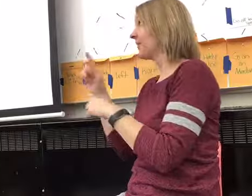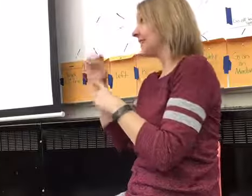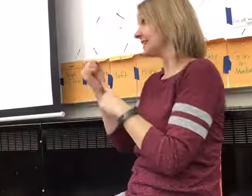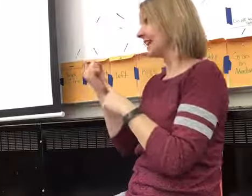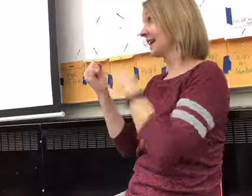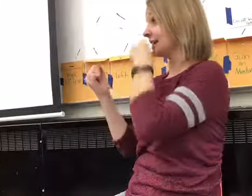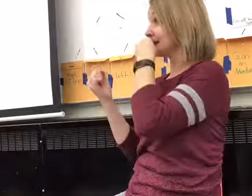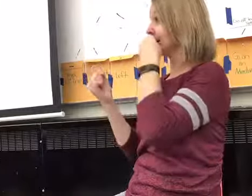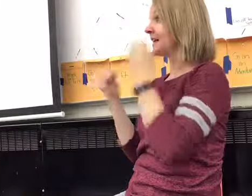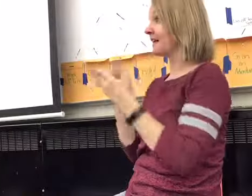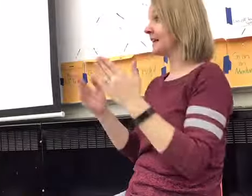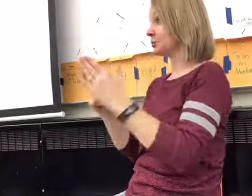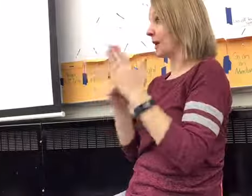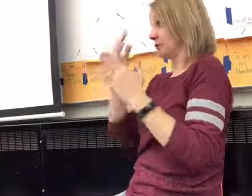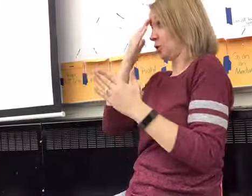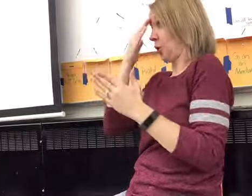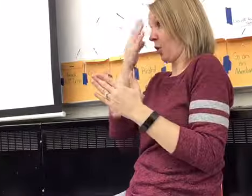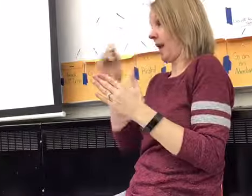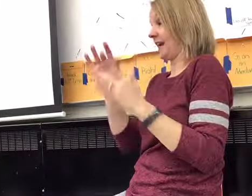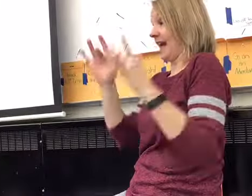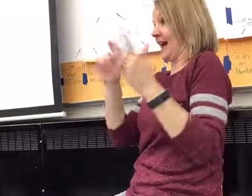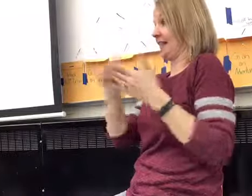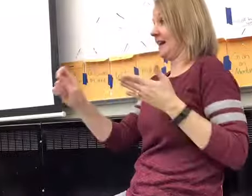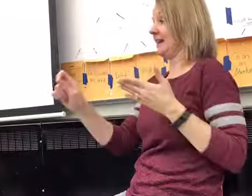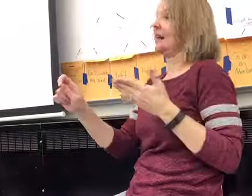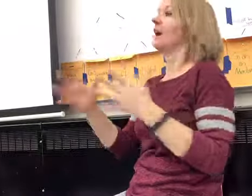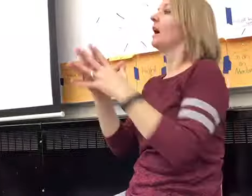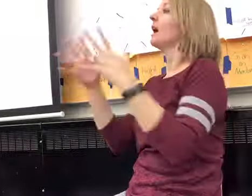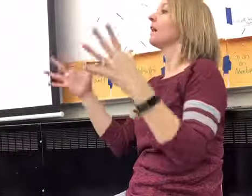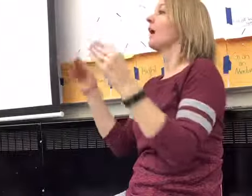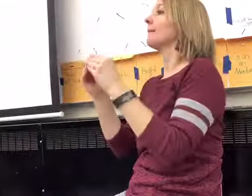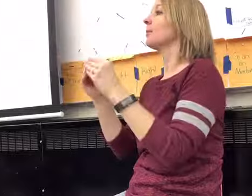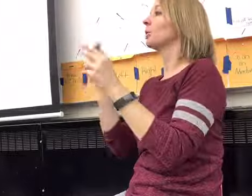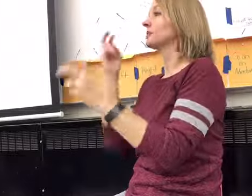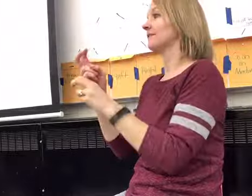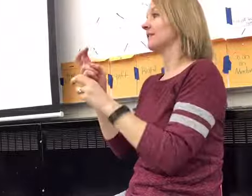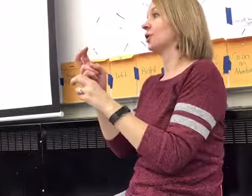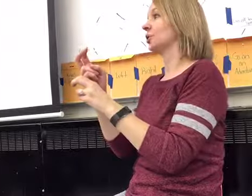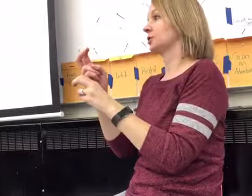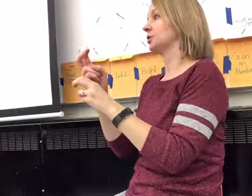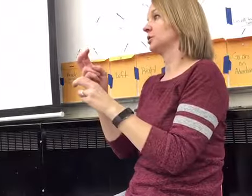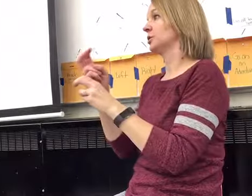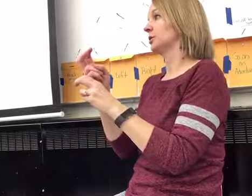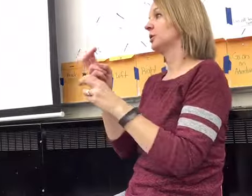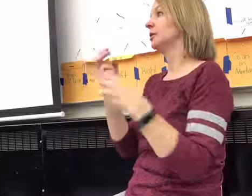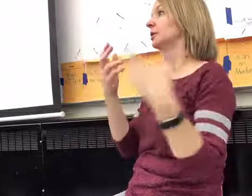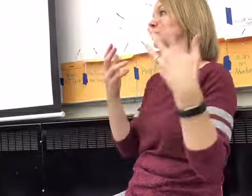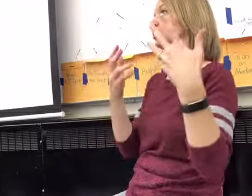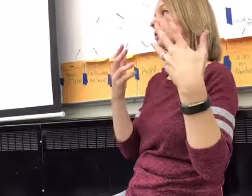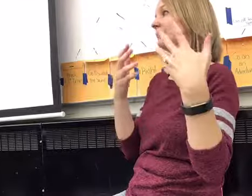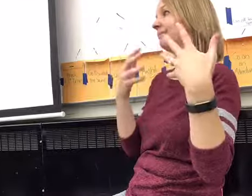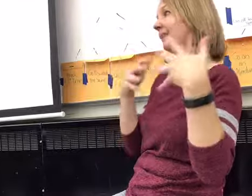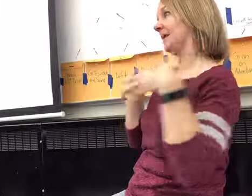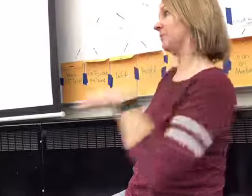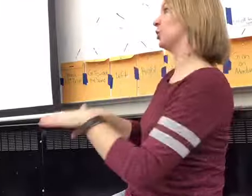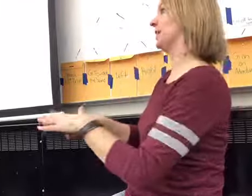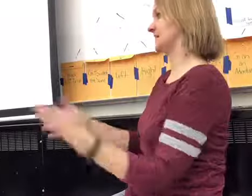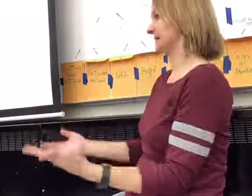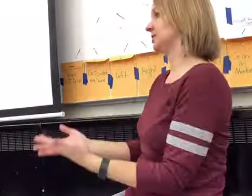that you need to know and highlight is it was much more difficult to immigrate. So much more difficult